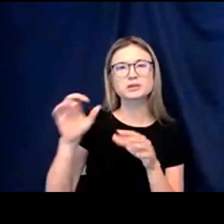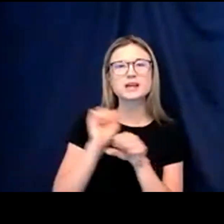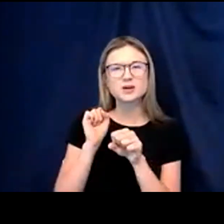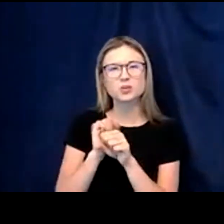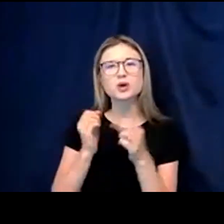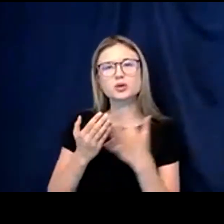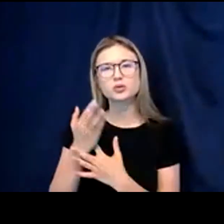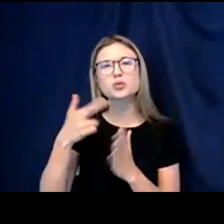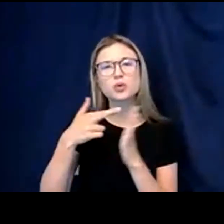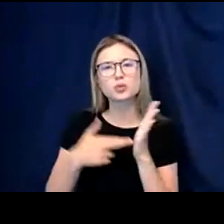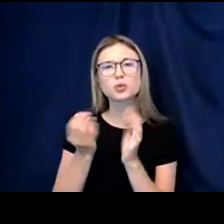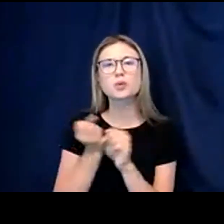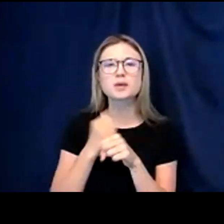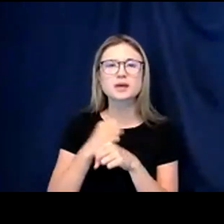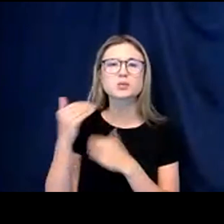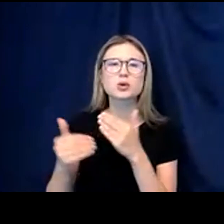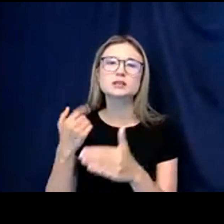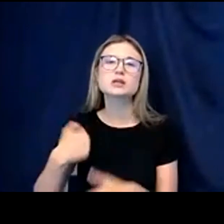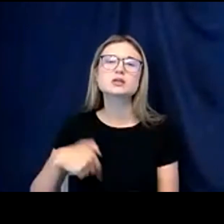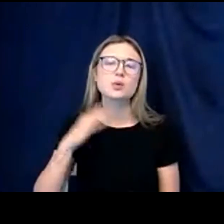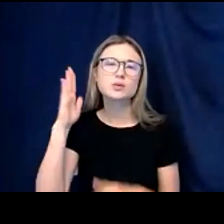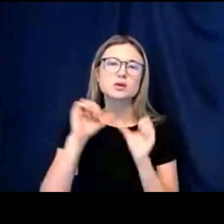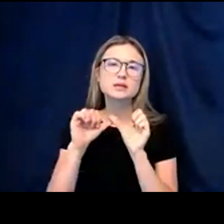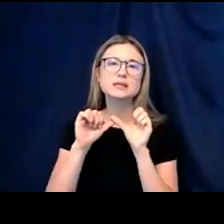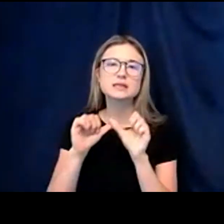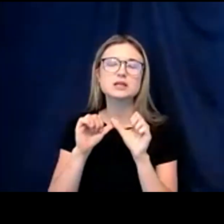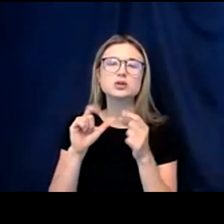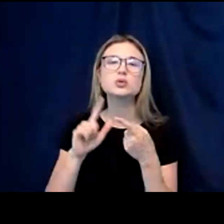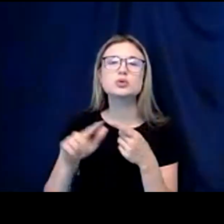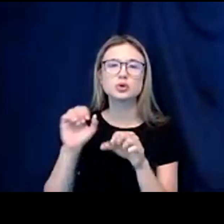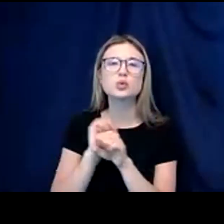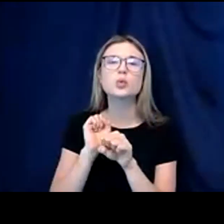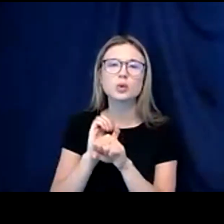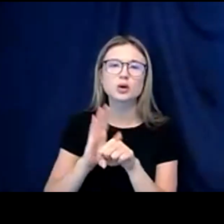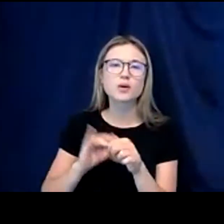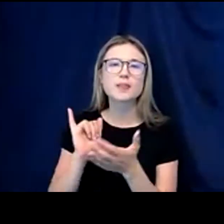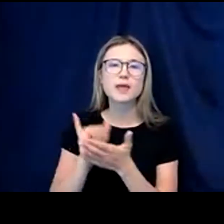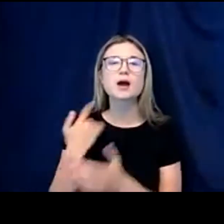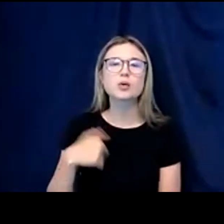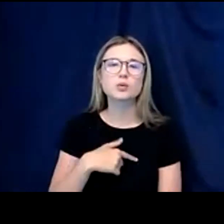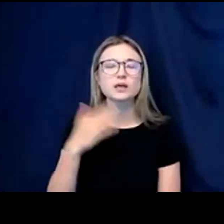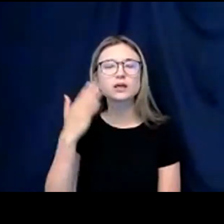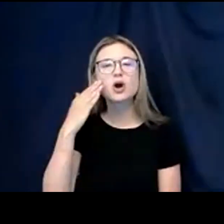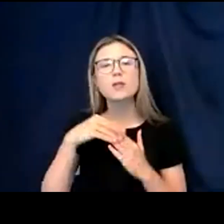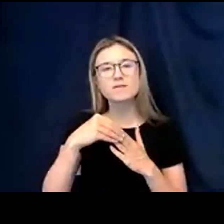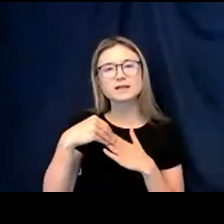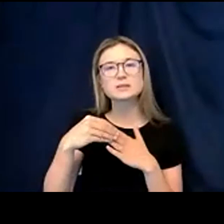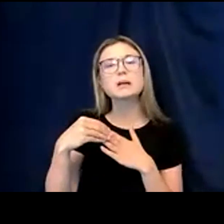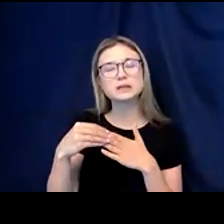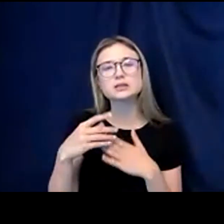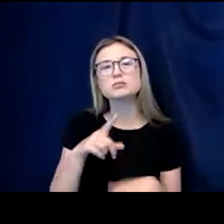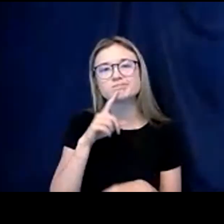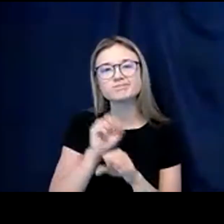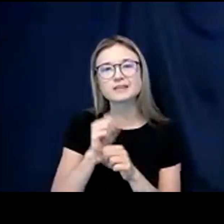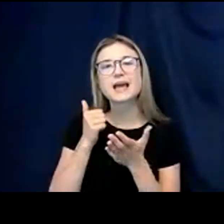So we'll still continue to work on that because we know that those flexibilities have been really helpful. We're just going to do it outside